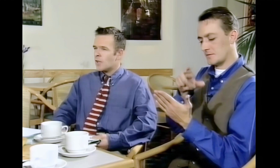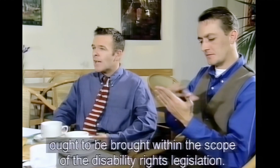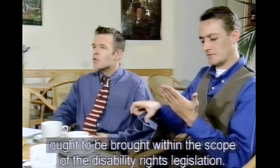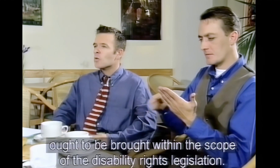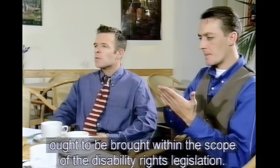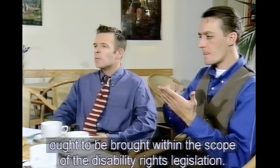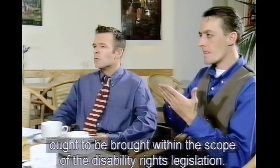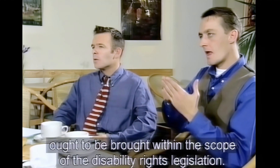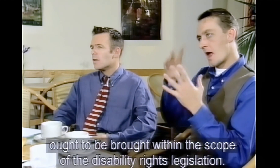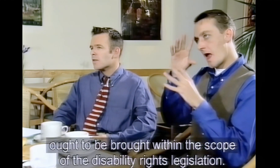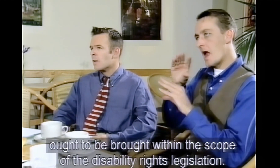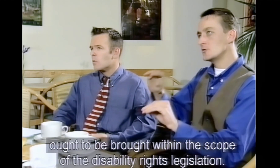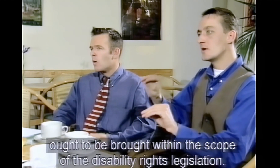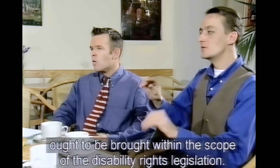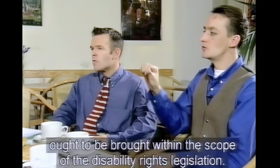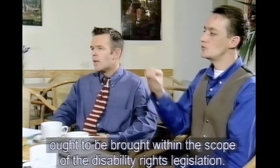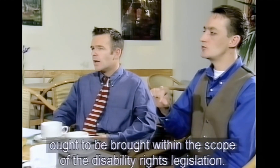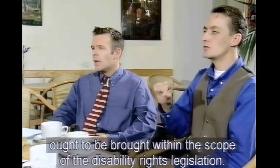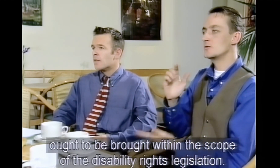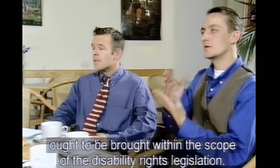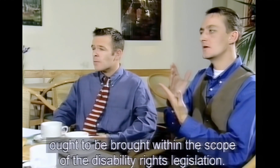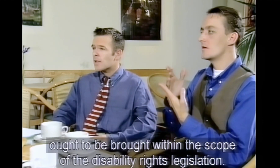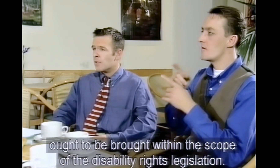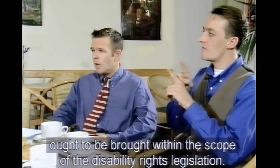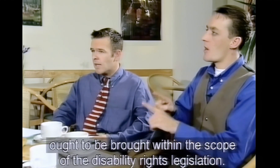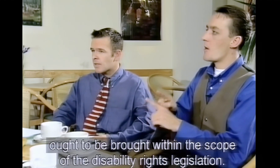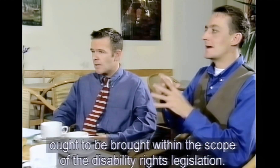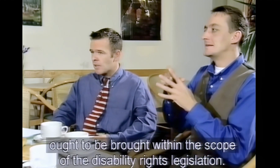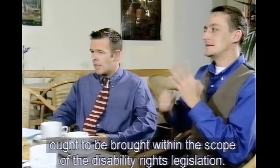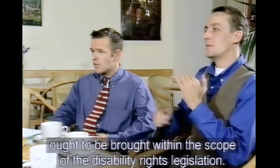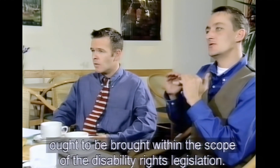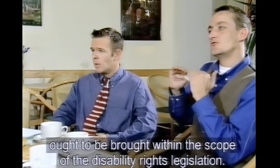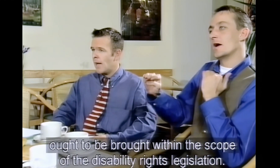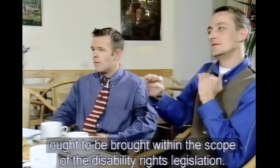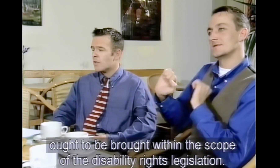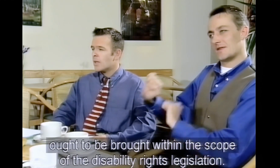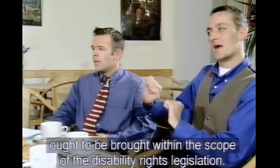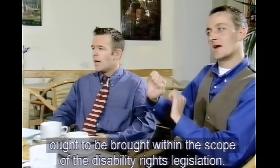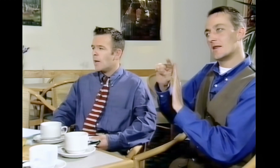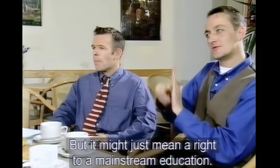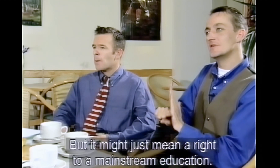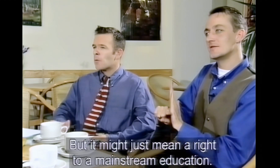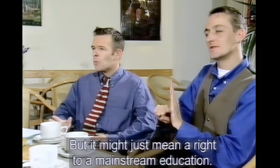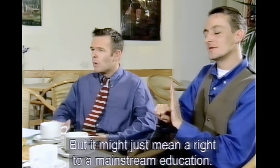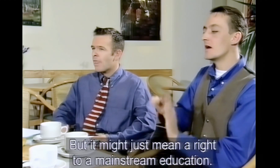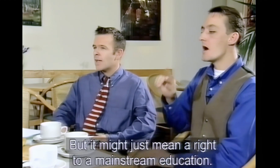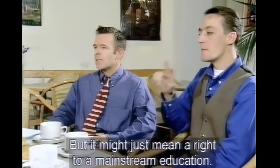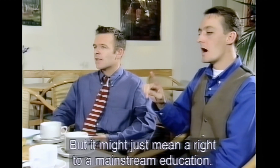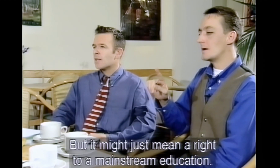education ought to be brought within the scope of disability rights legislation that we have. My problem with that is that it might